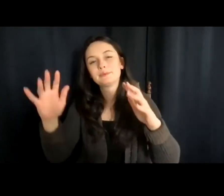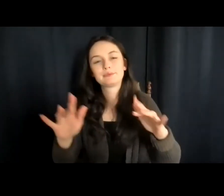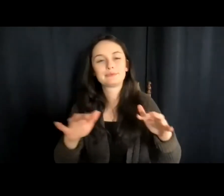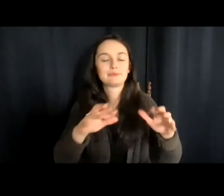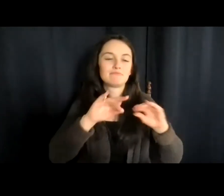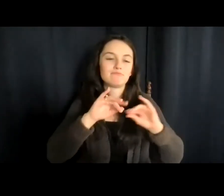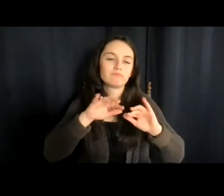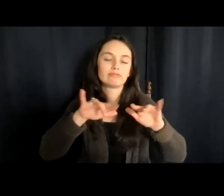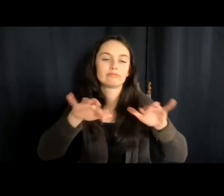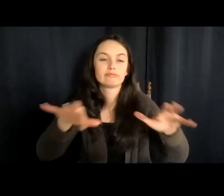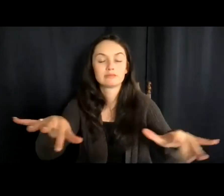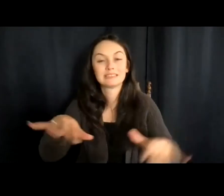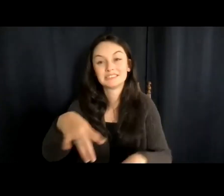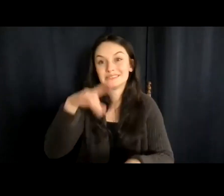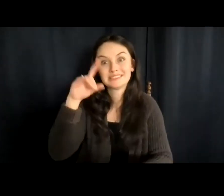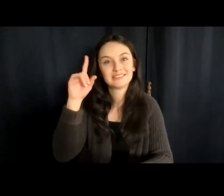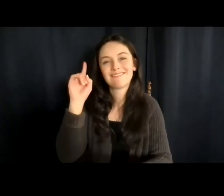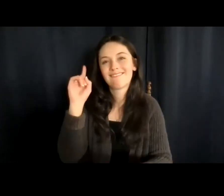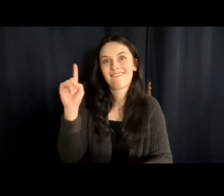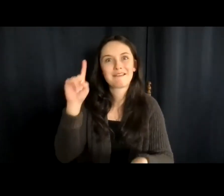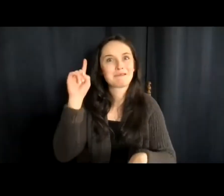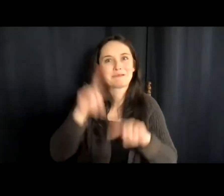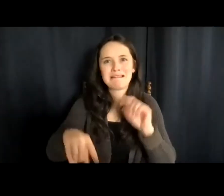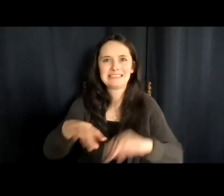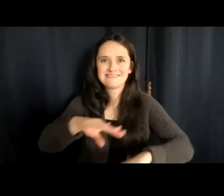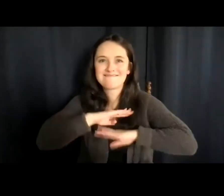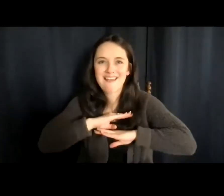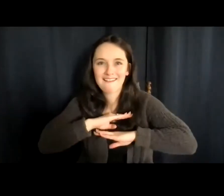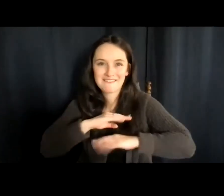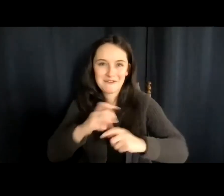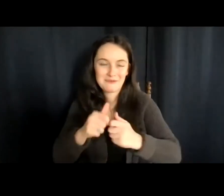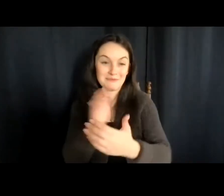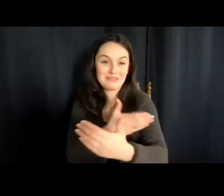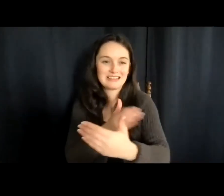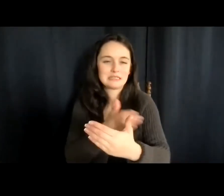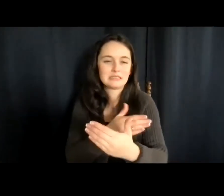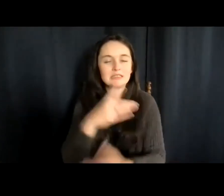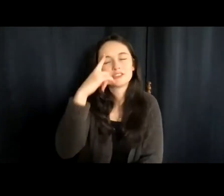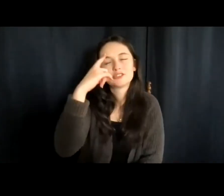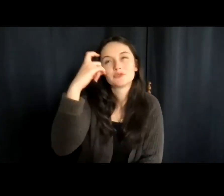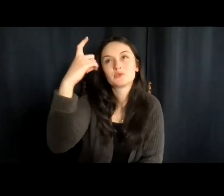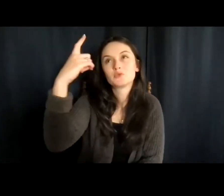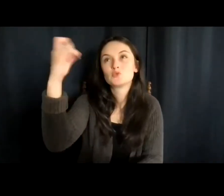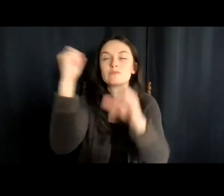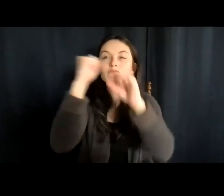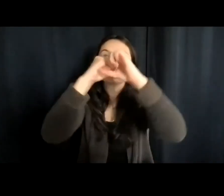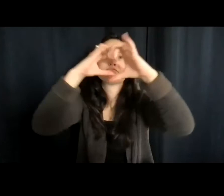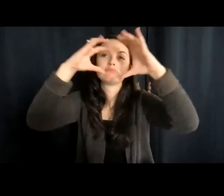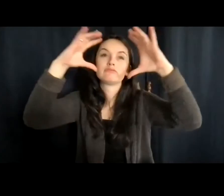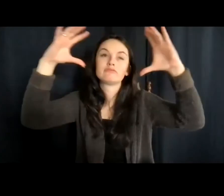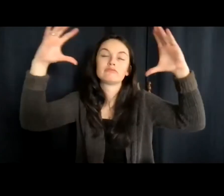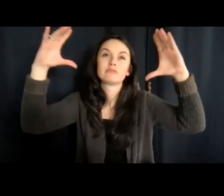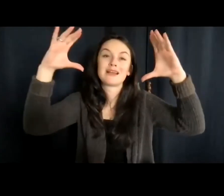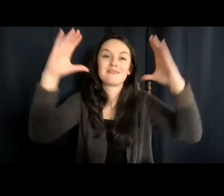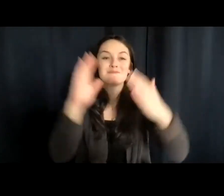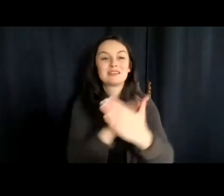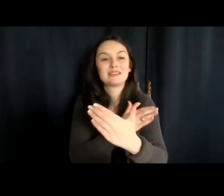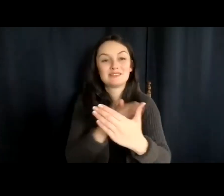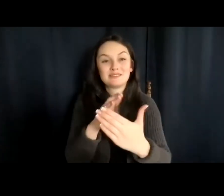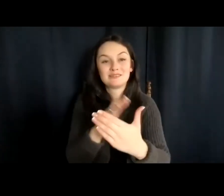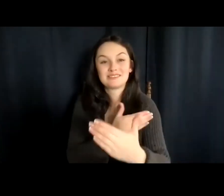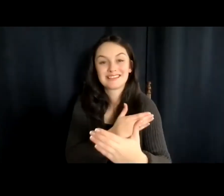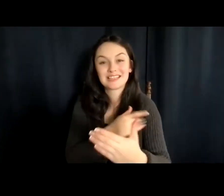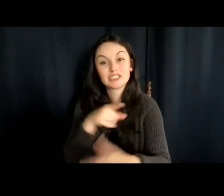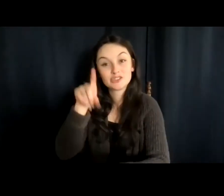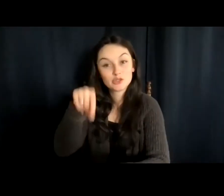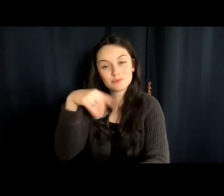She daydreamed about beats and lyrics. Music was on Melba's mind at night too, when she should have been